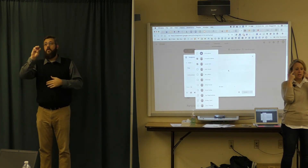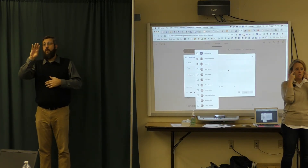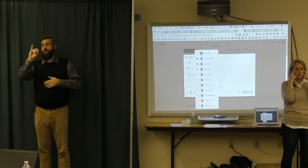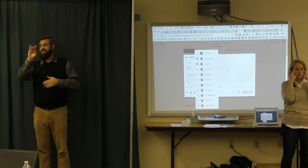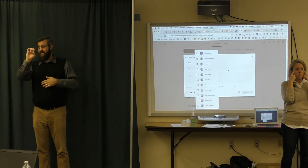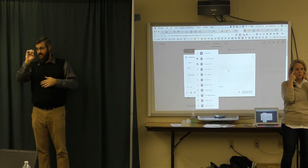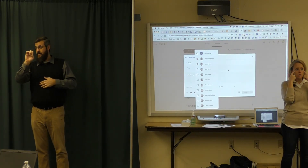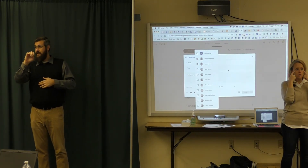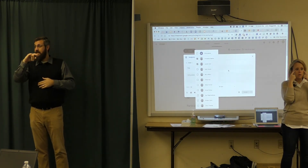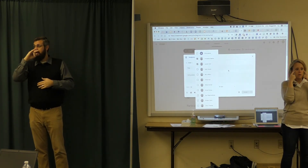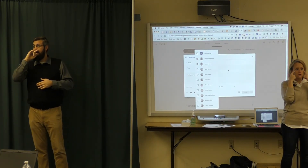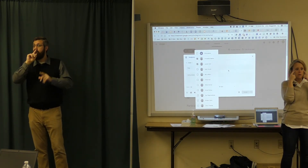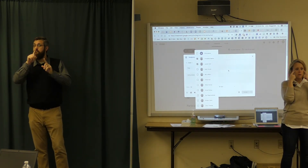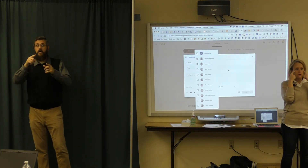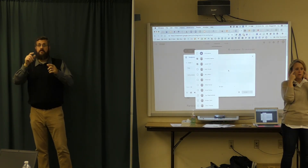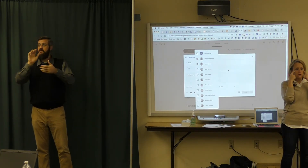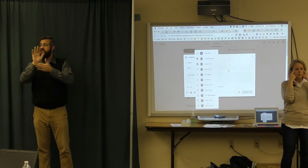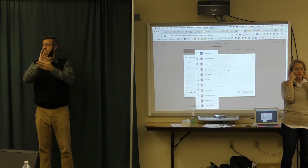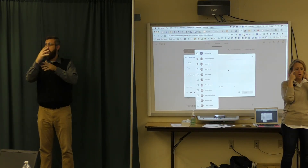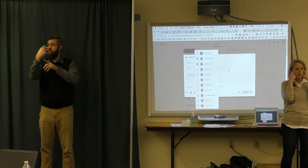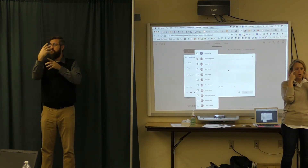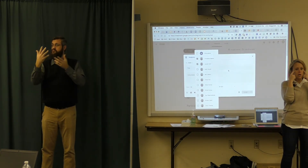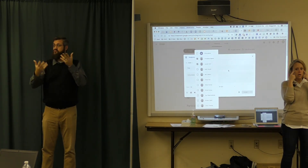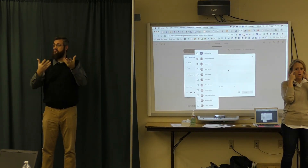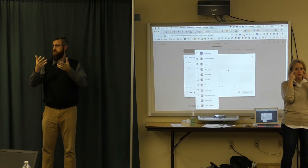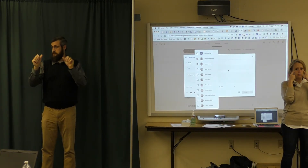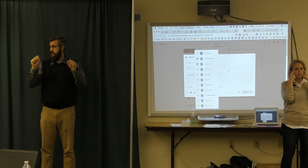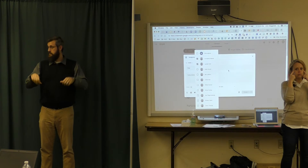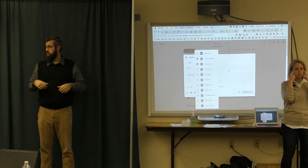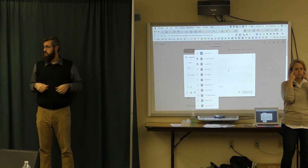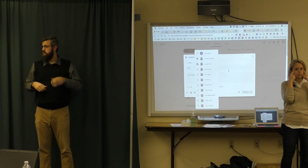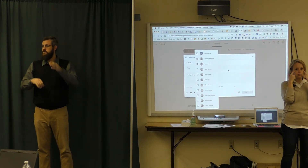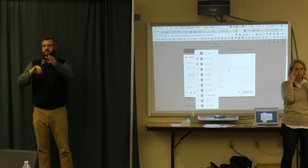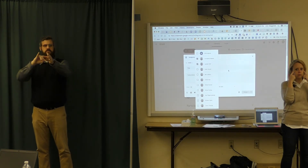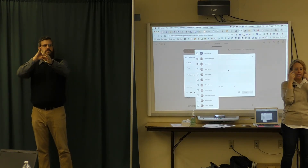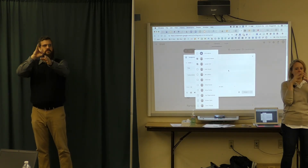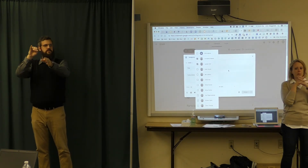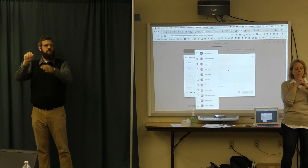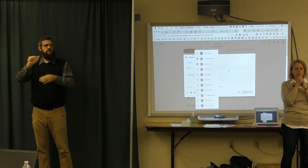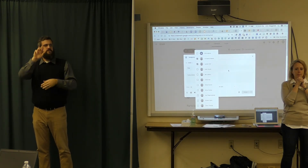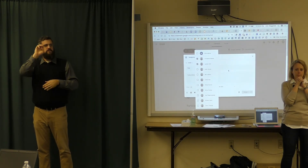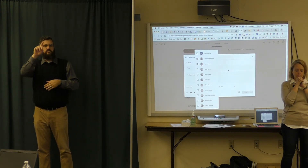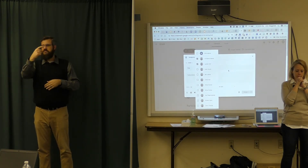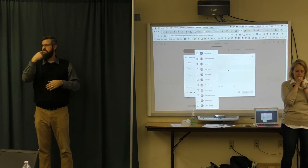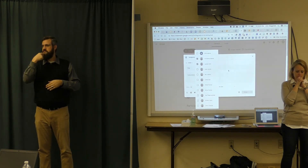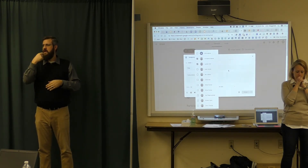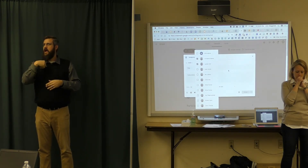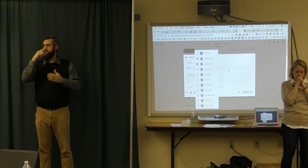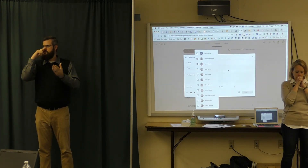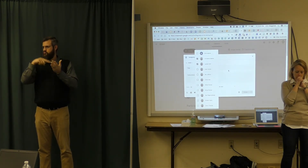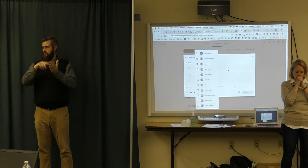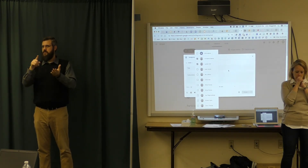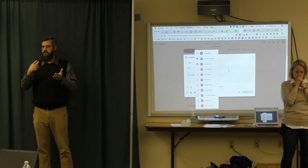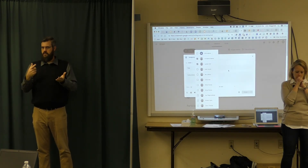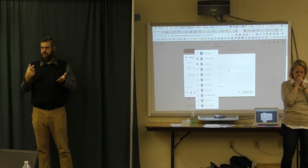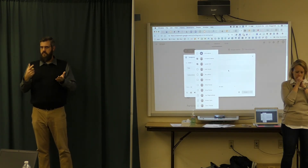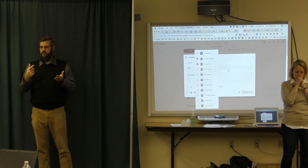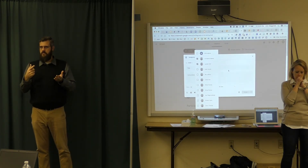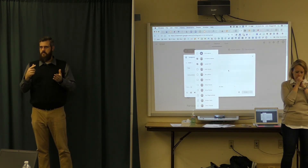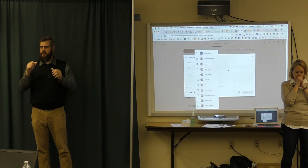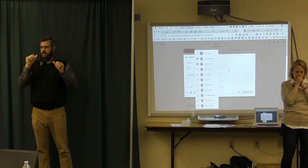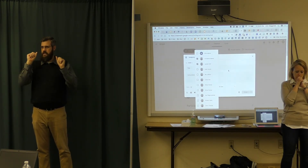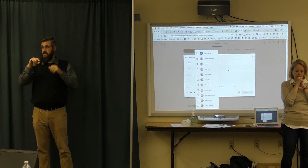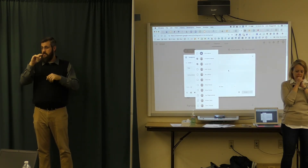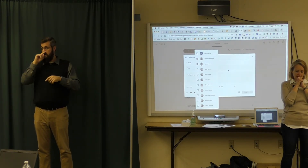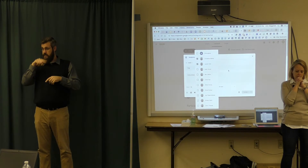by video. Yes. I'll have to look to be sure. I don't know if their image has drivers for their